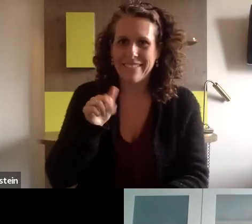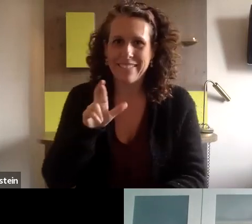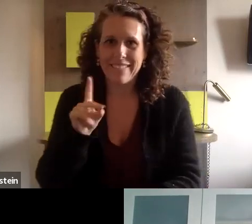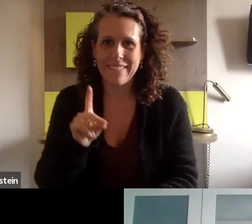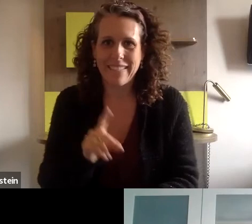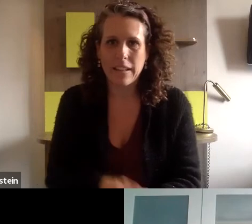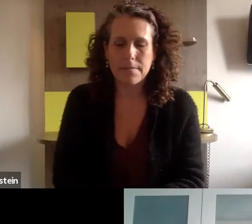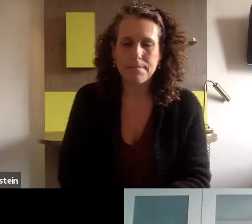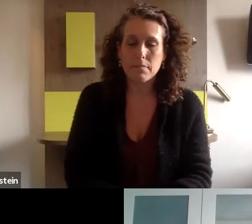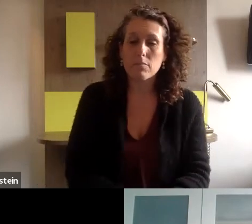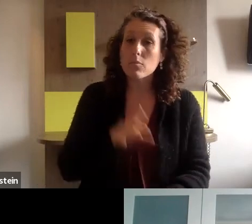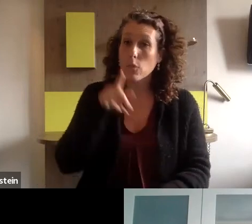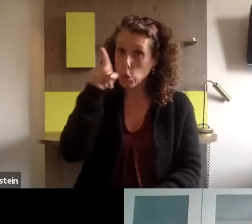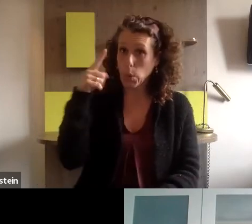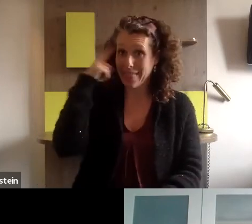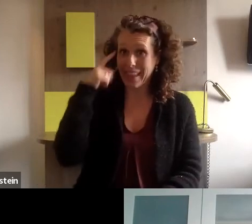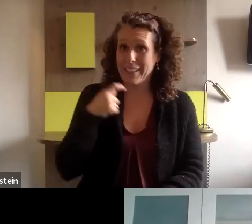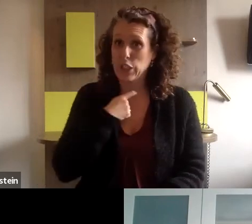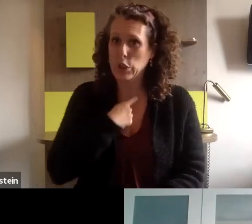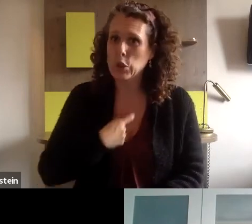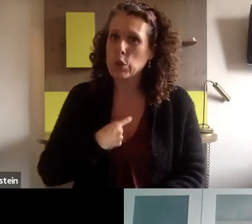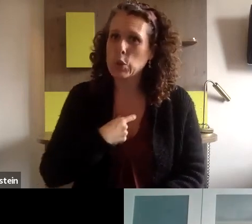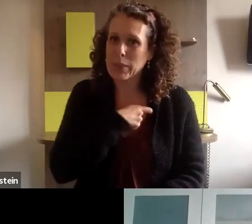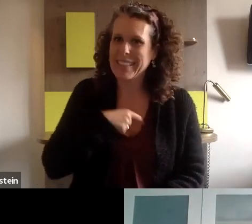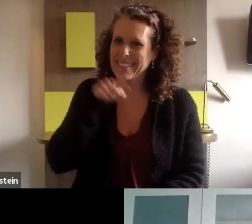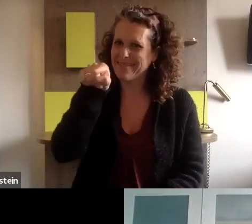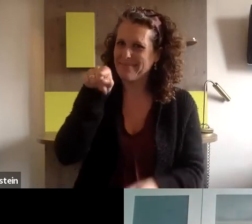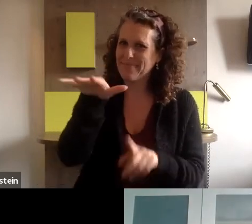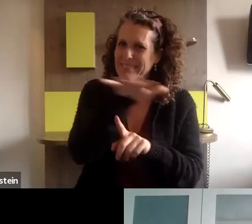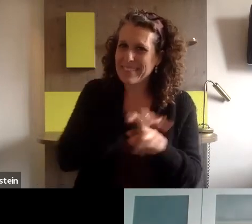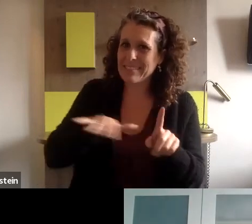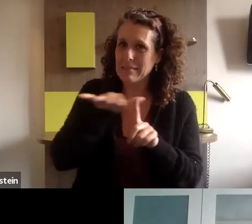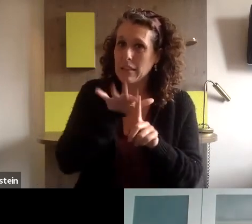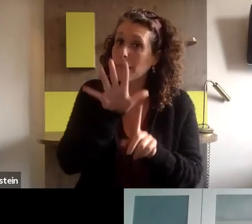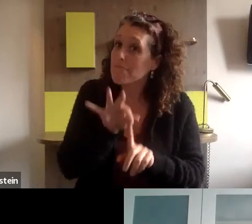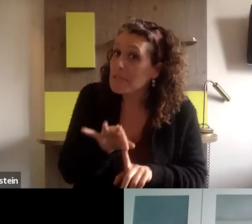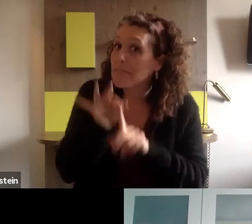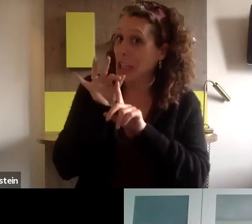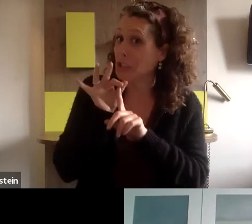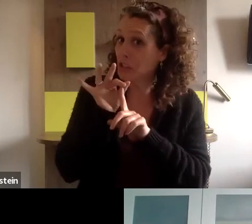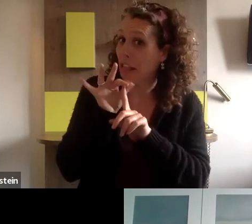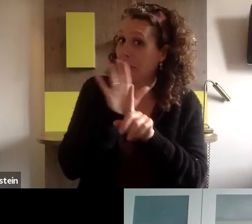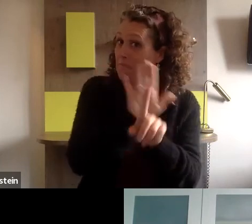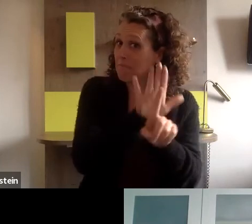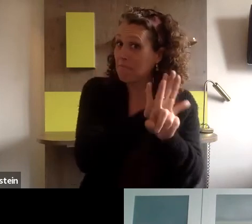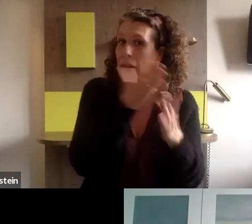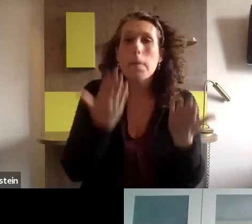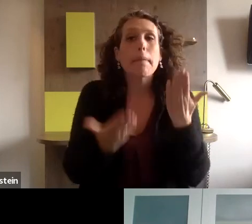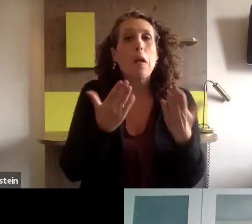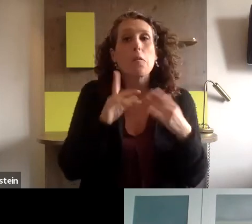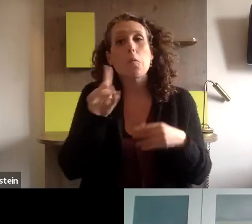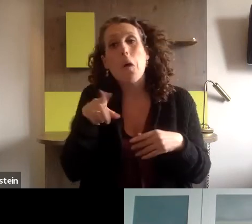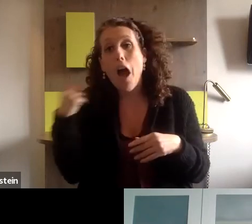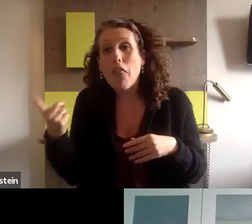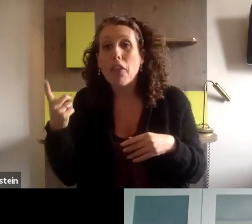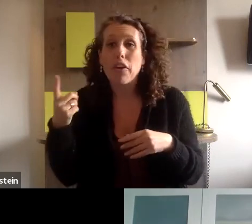does this make the Swiss situation a special case, do you think, compared with other